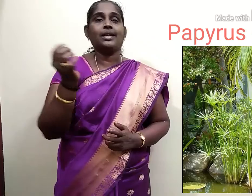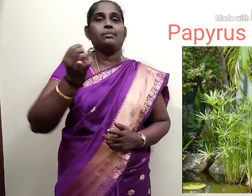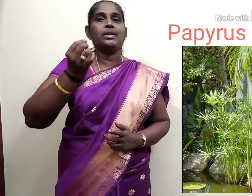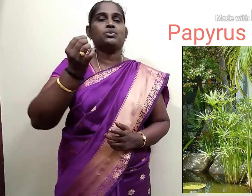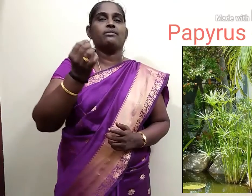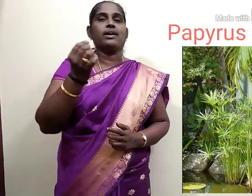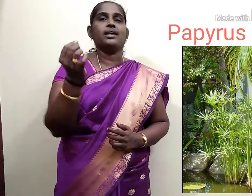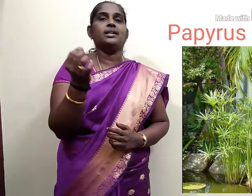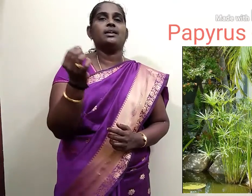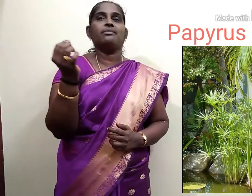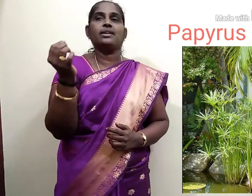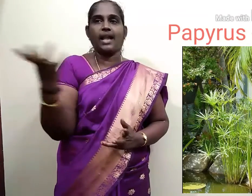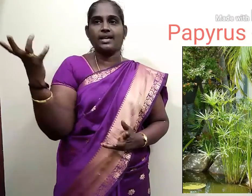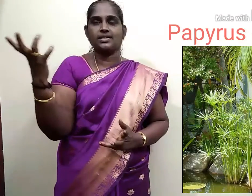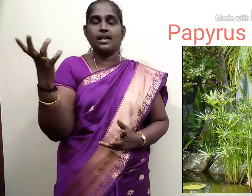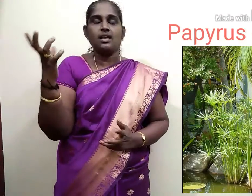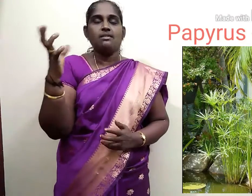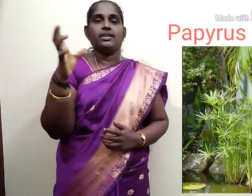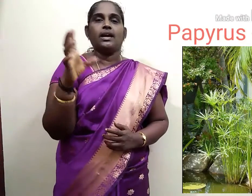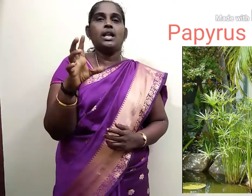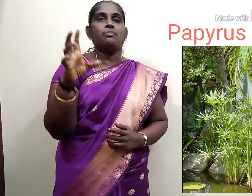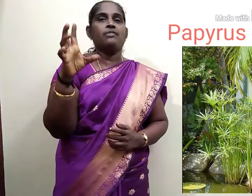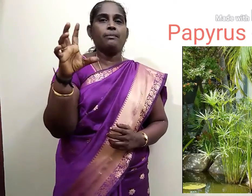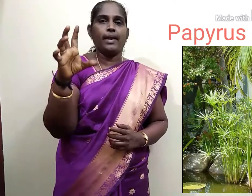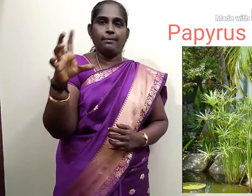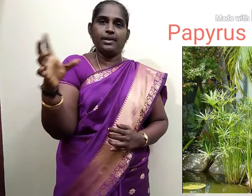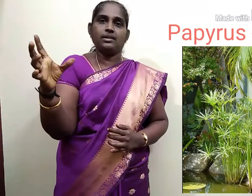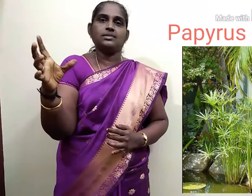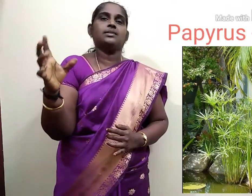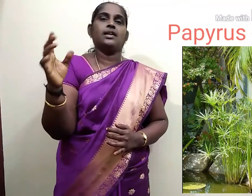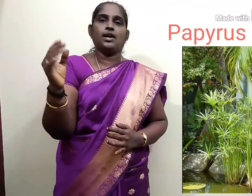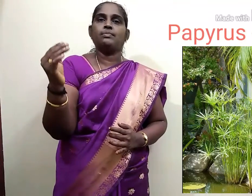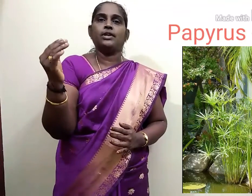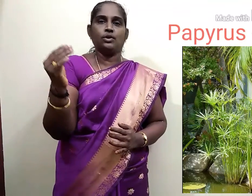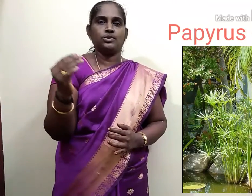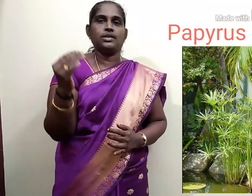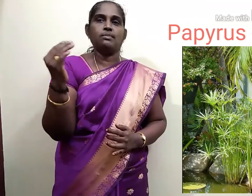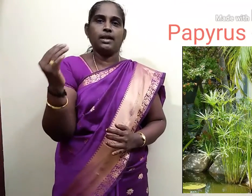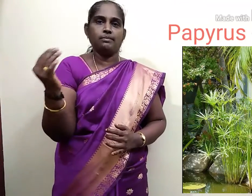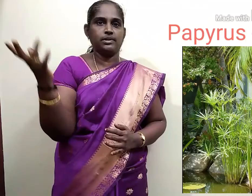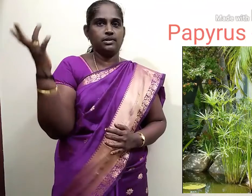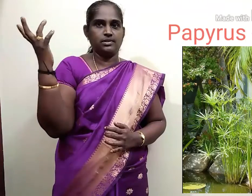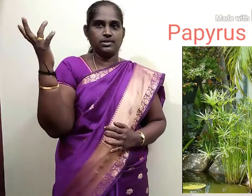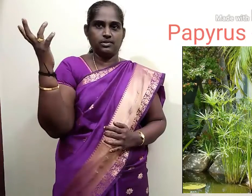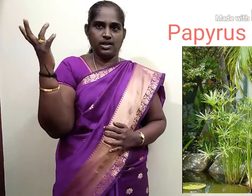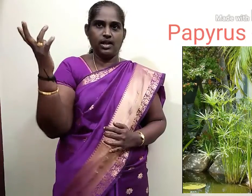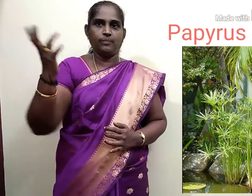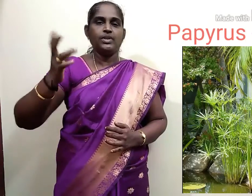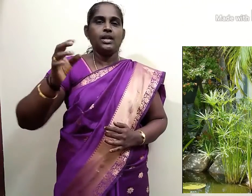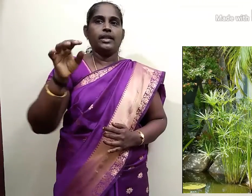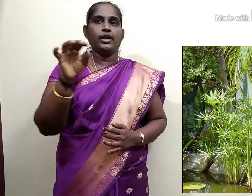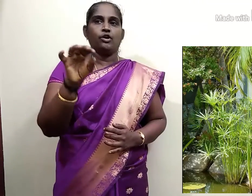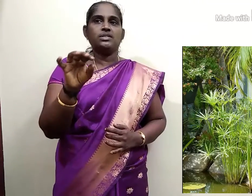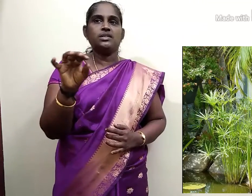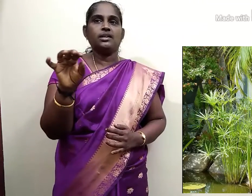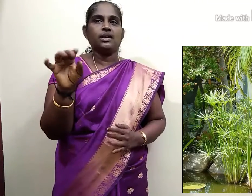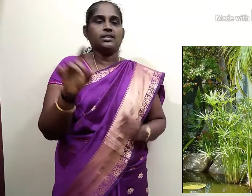Reed means one variety of grass. With the help of papyrus, they are producing papers. Okay. They